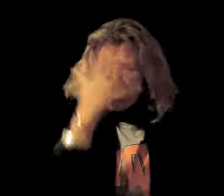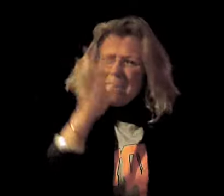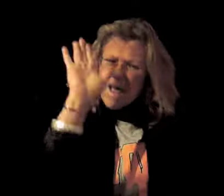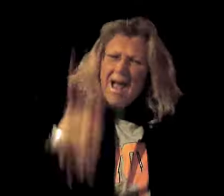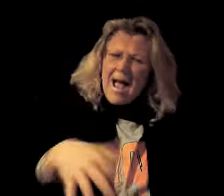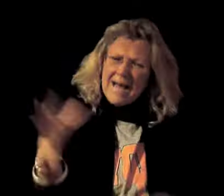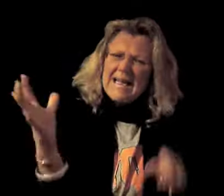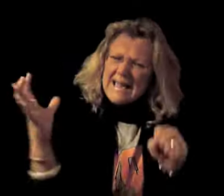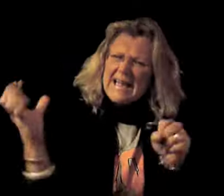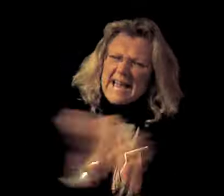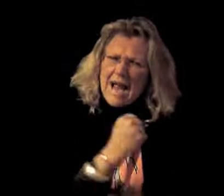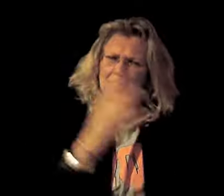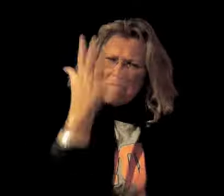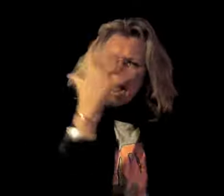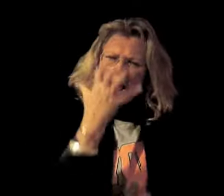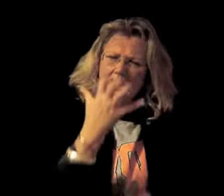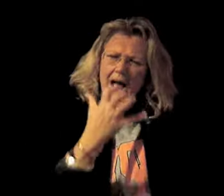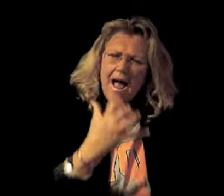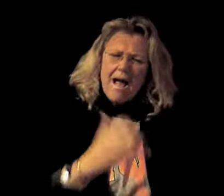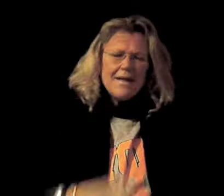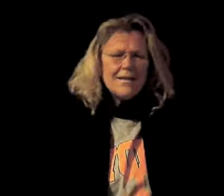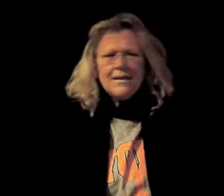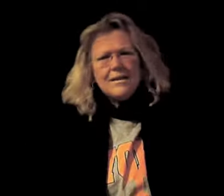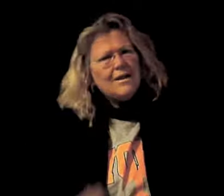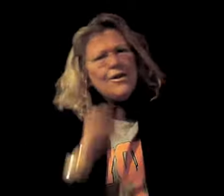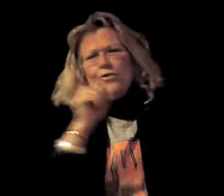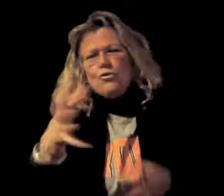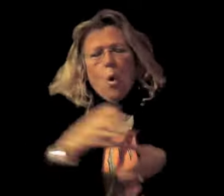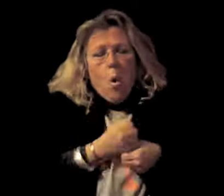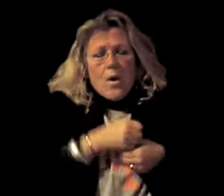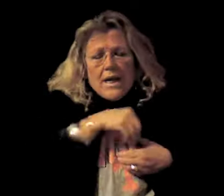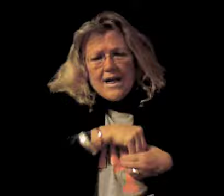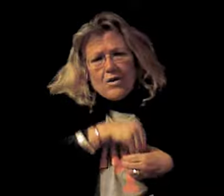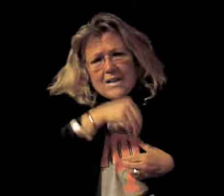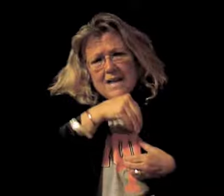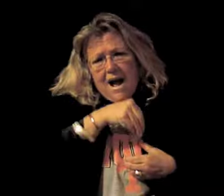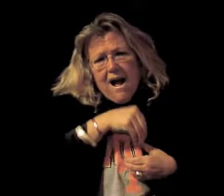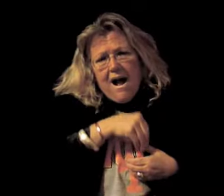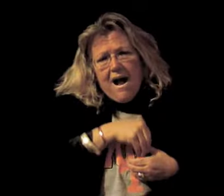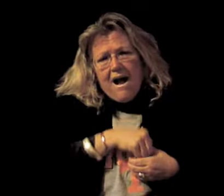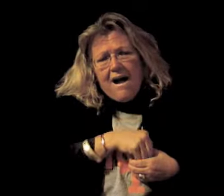if you're mad, get mad. Don't hold it all